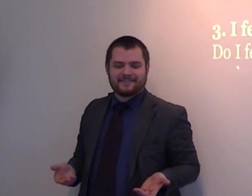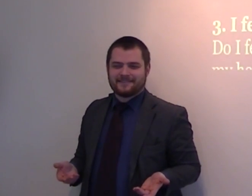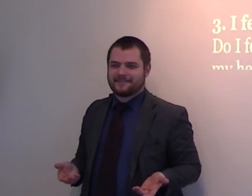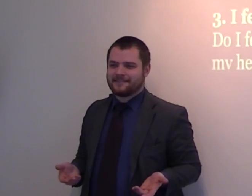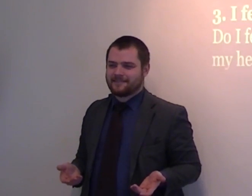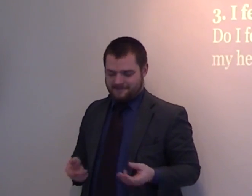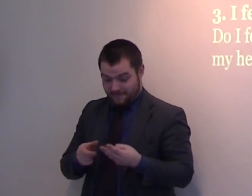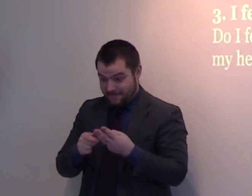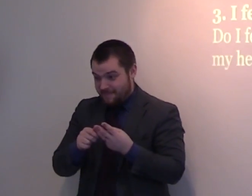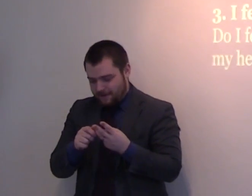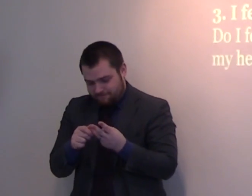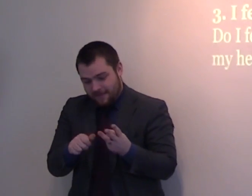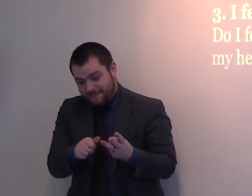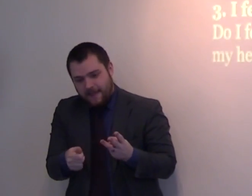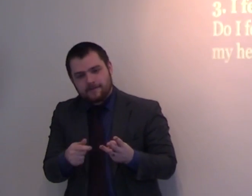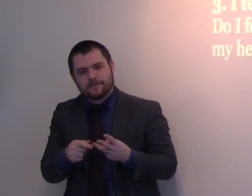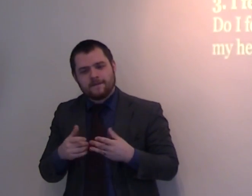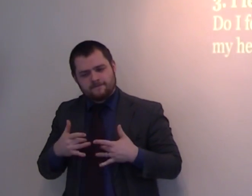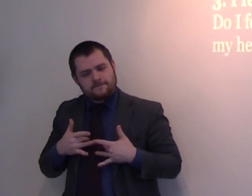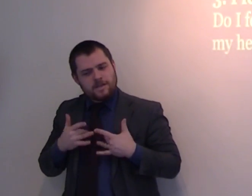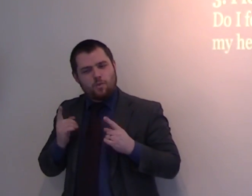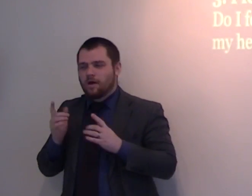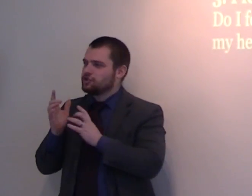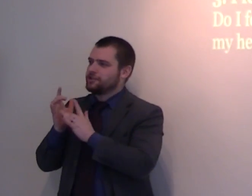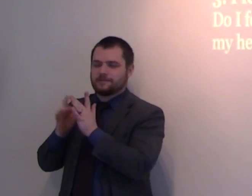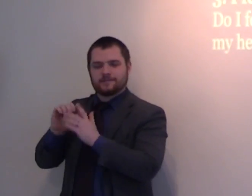Number three, I feel Jesus' touch.